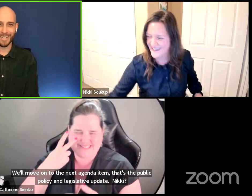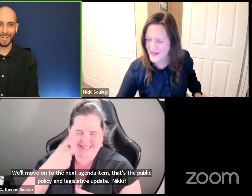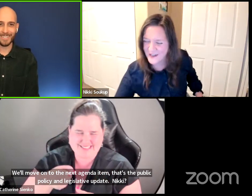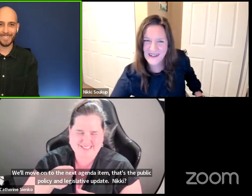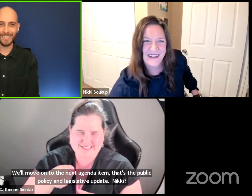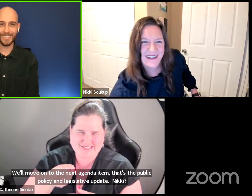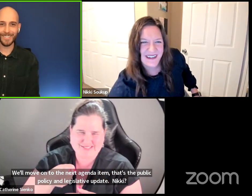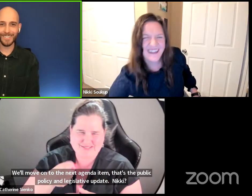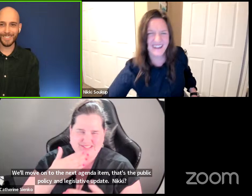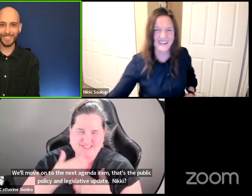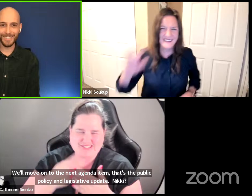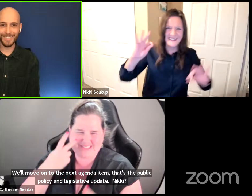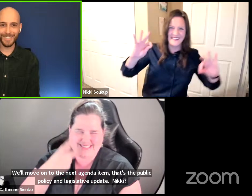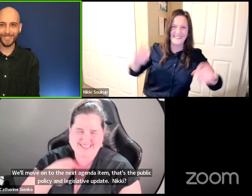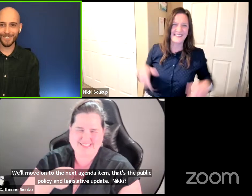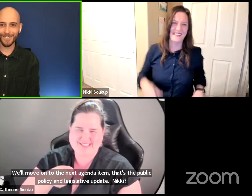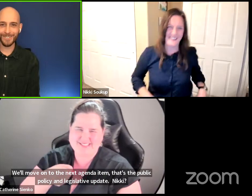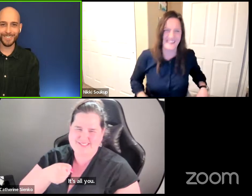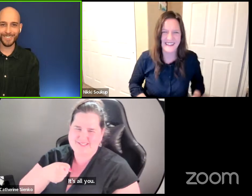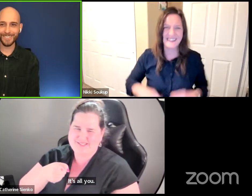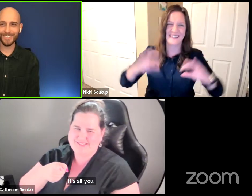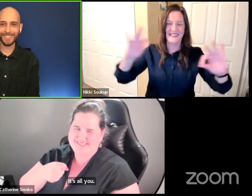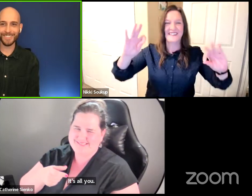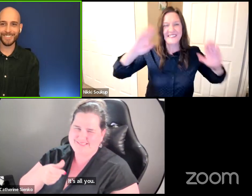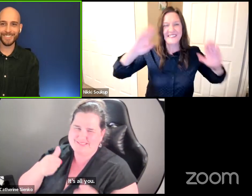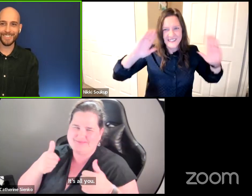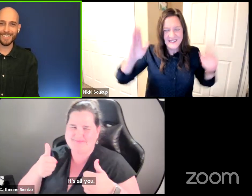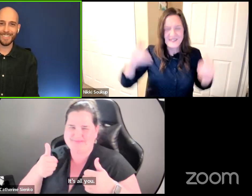Hi there. Good to see you.